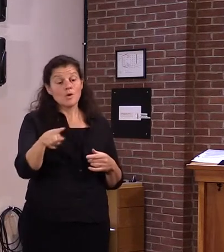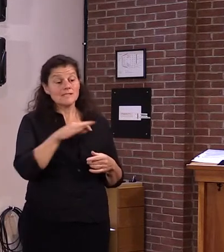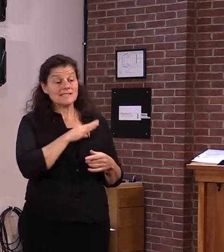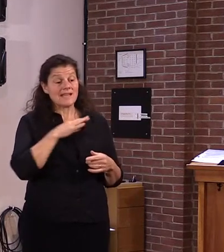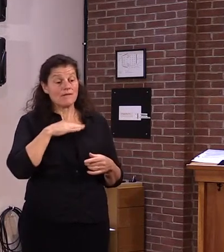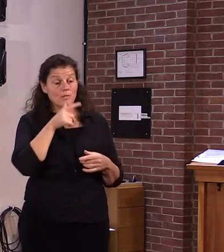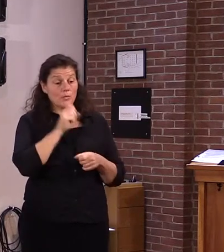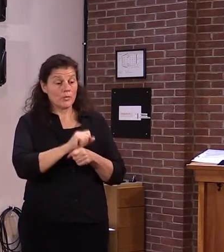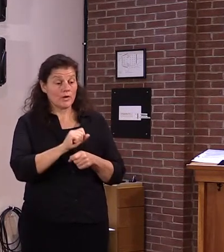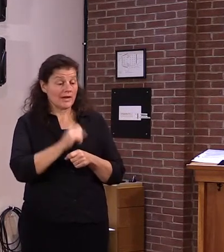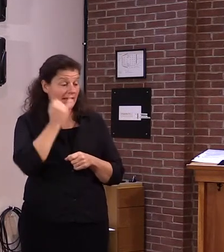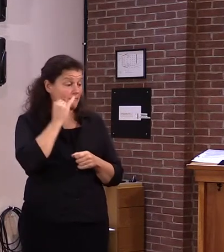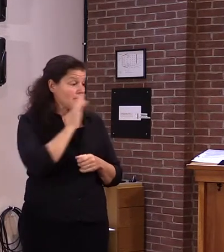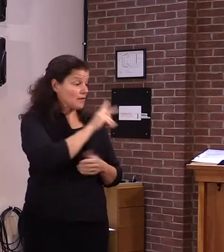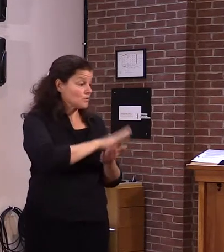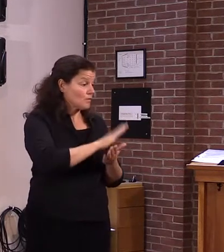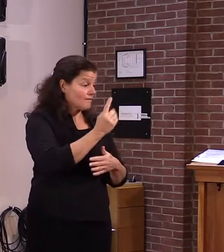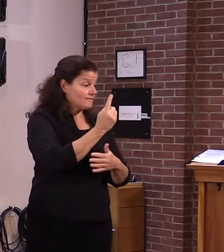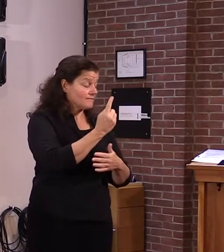hubs